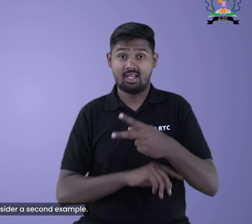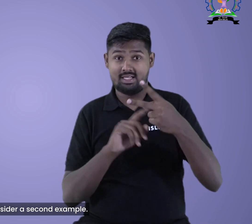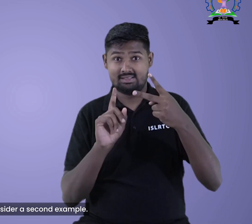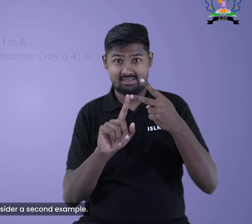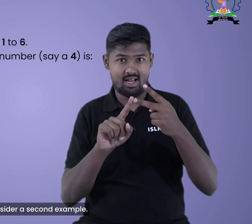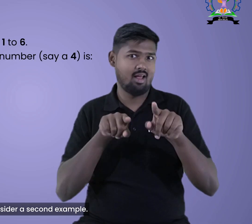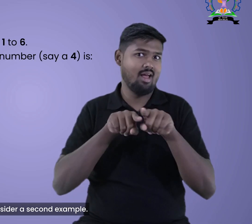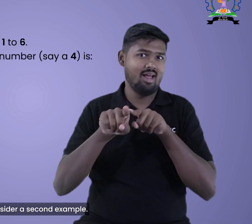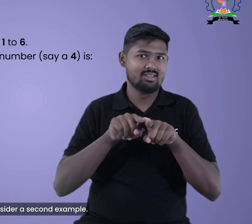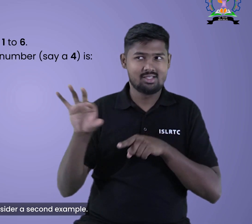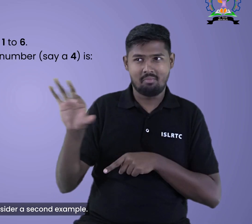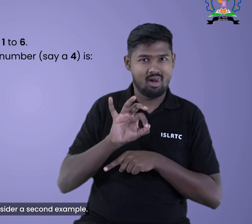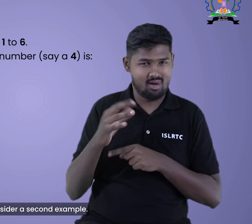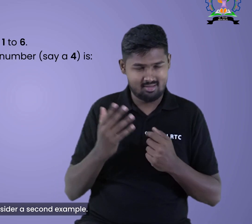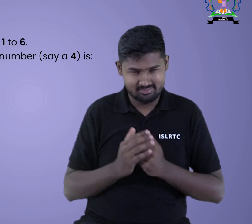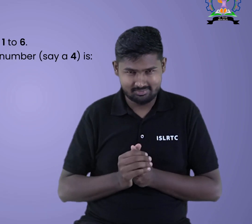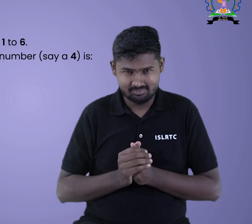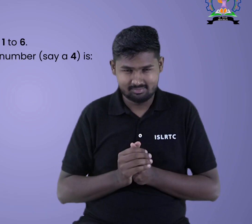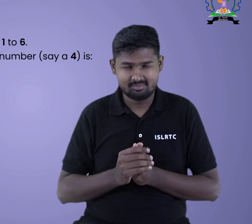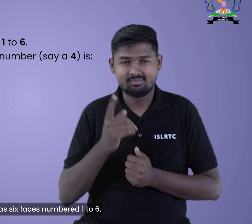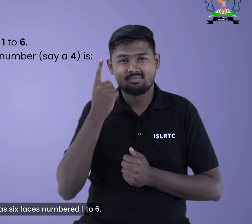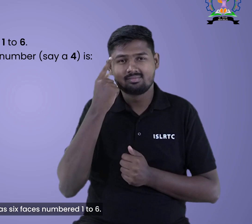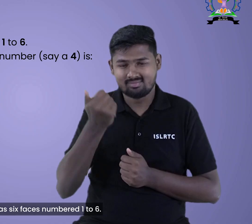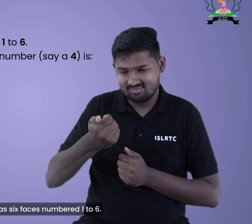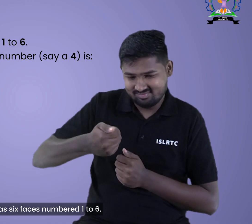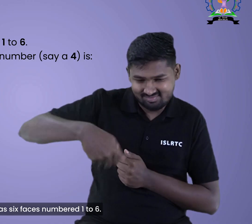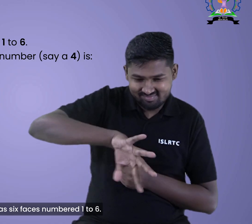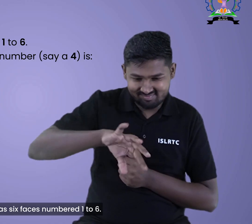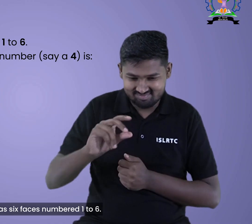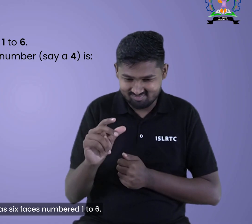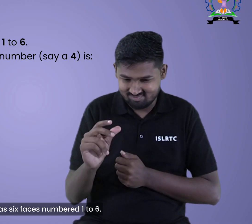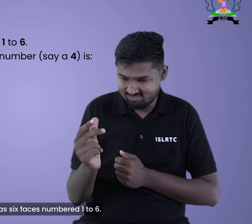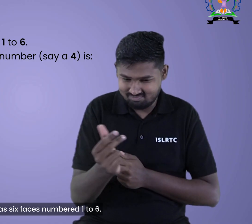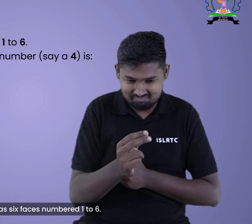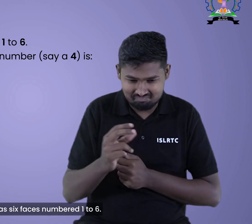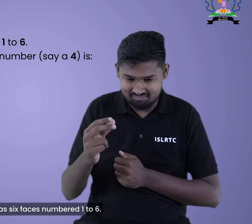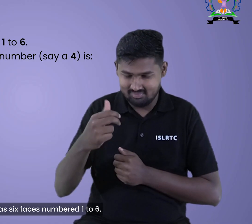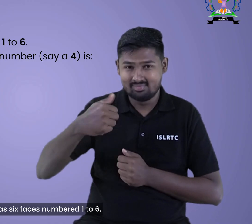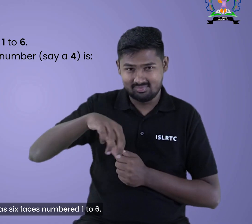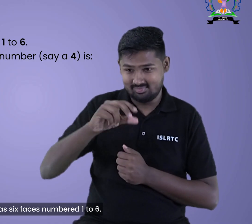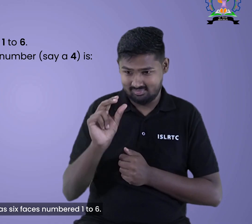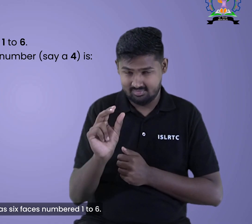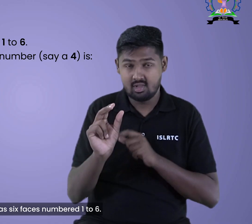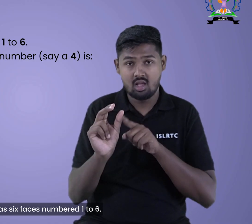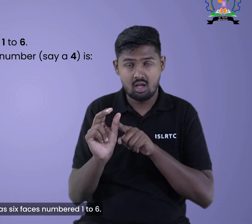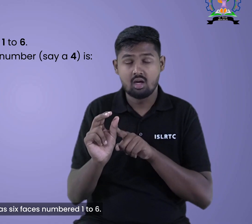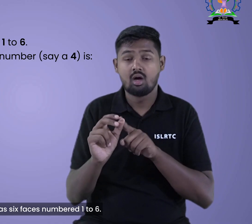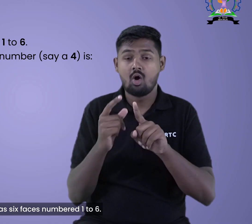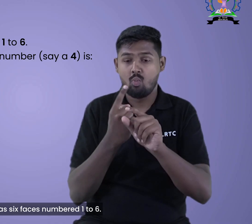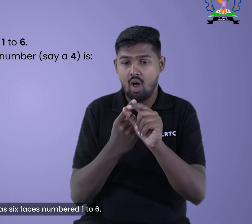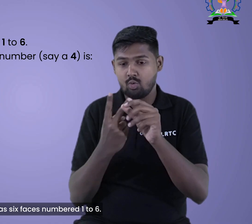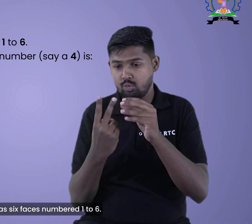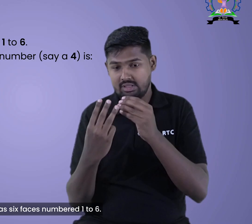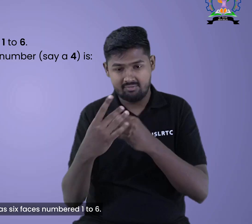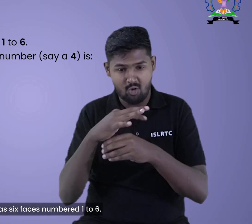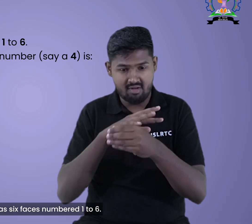Let's consider a second example. A fair dice has 6 faces numbered 1 to 6.